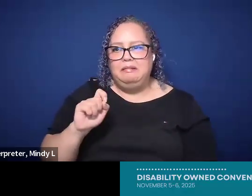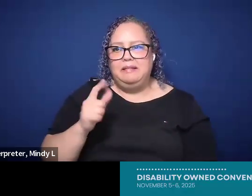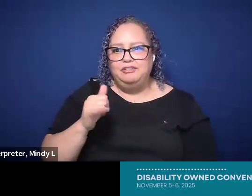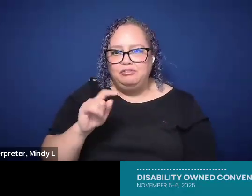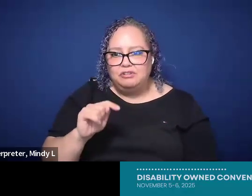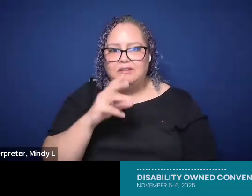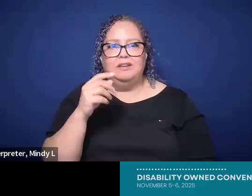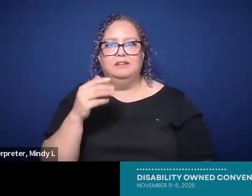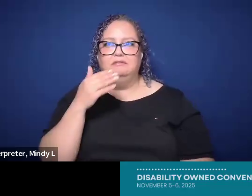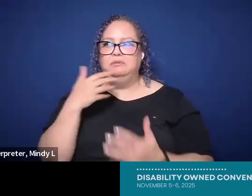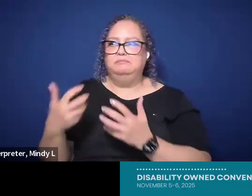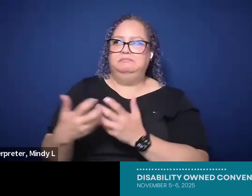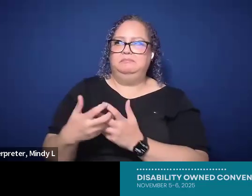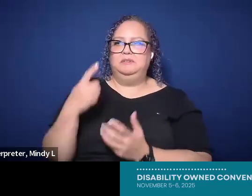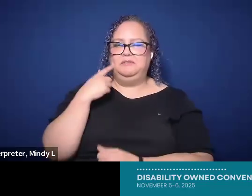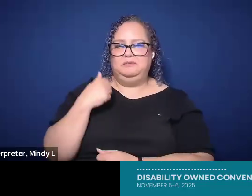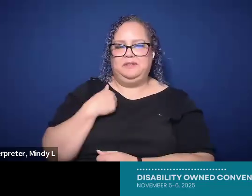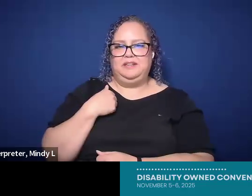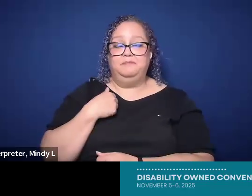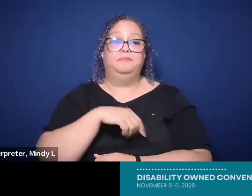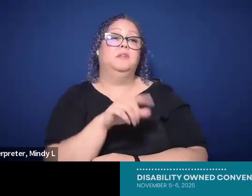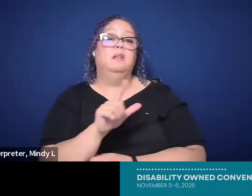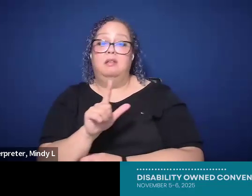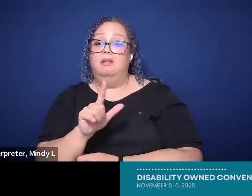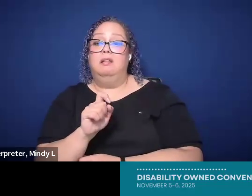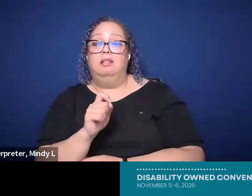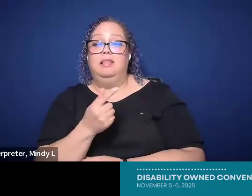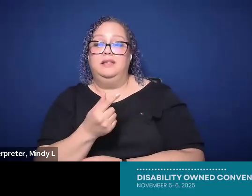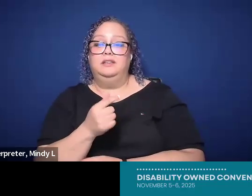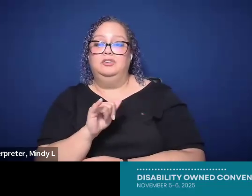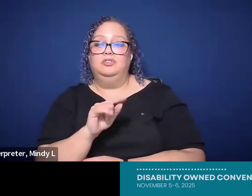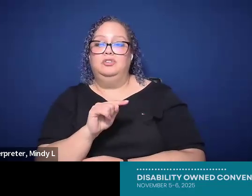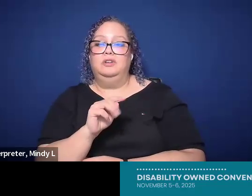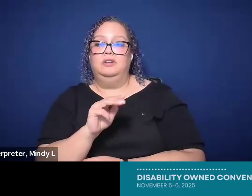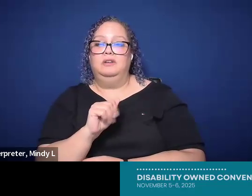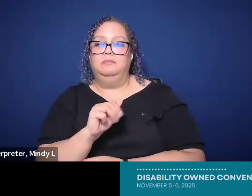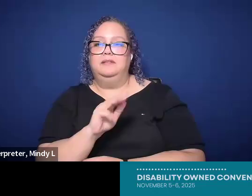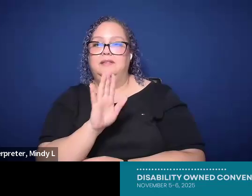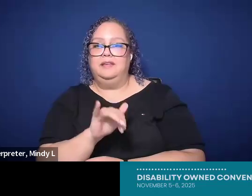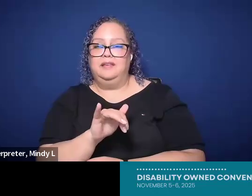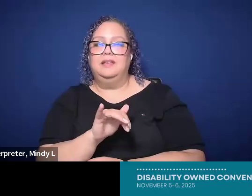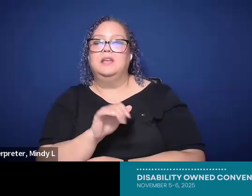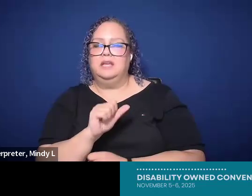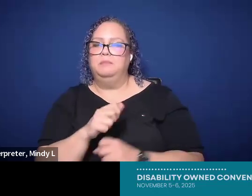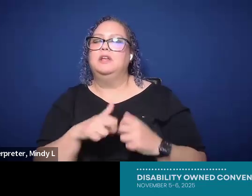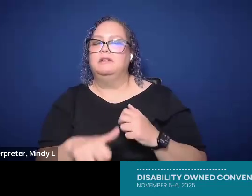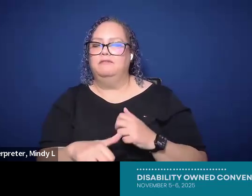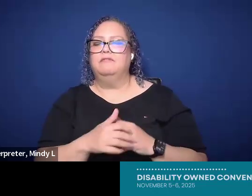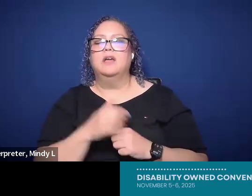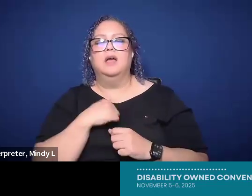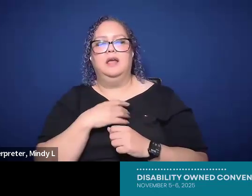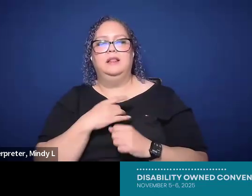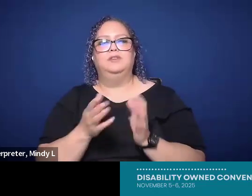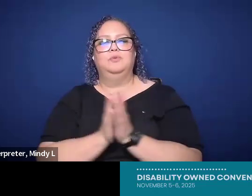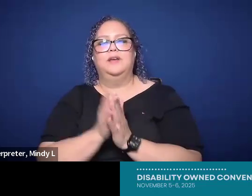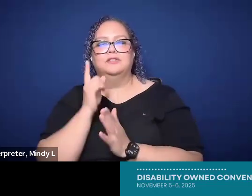So the legitimacy can be difficult. I really like asking for